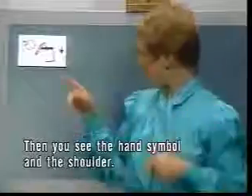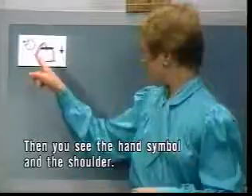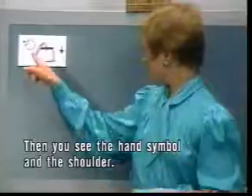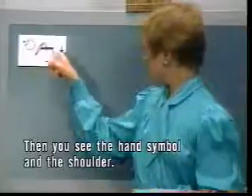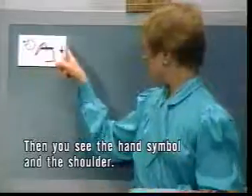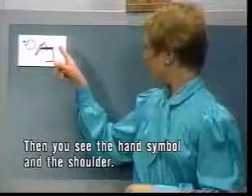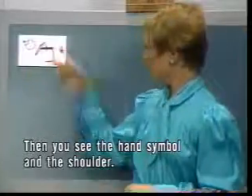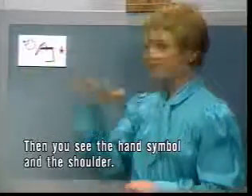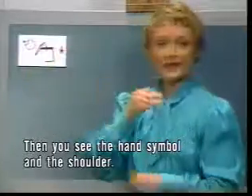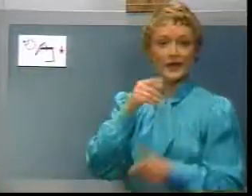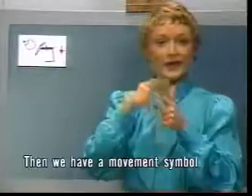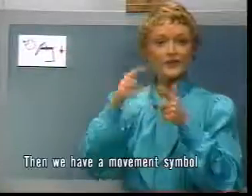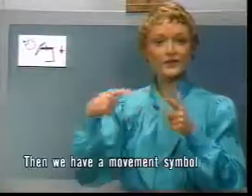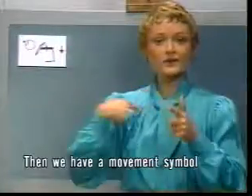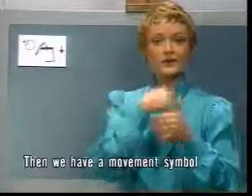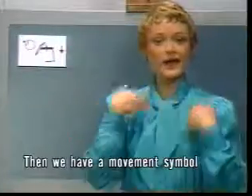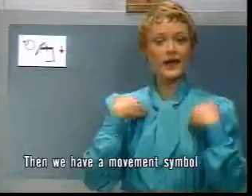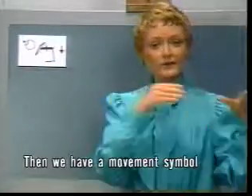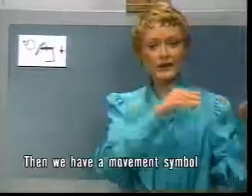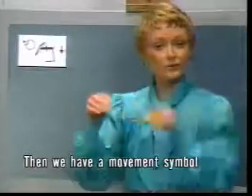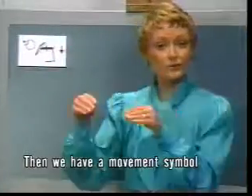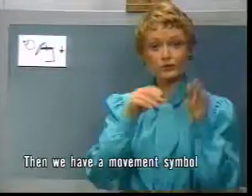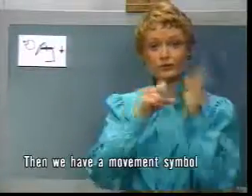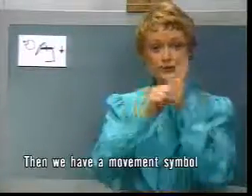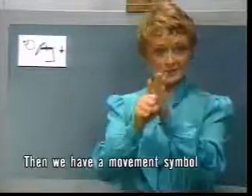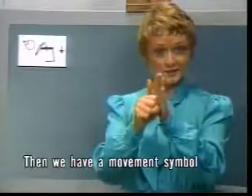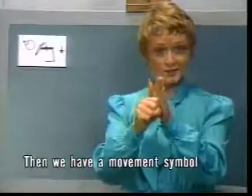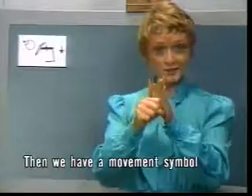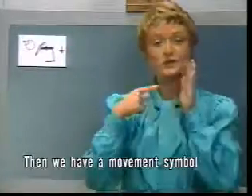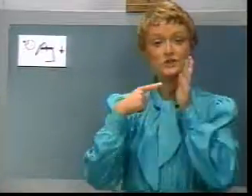shoulder. And then we have a movement symbol